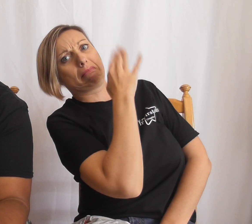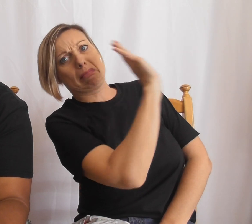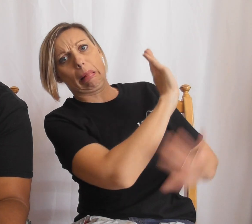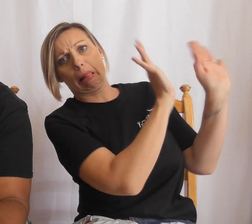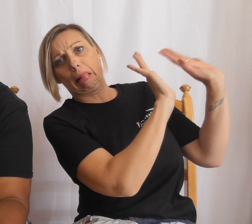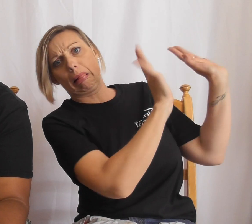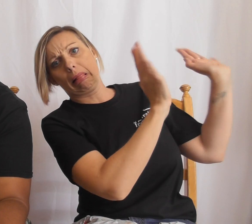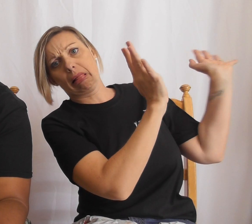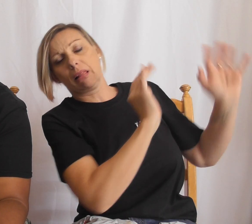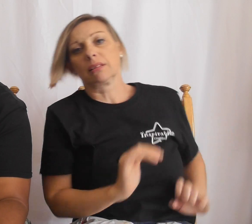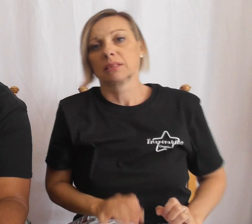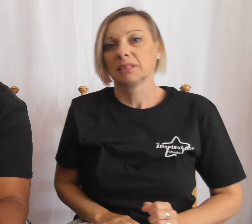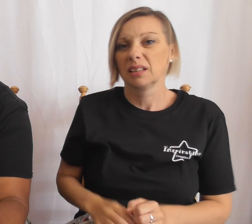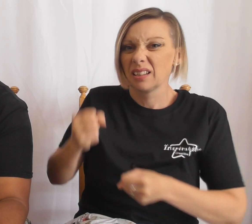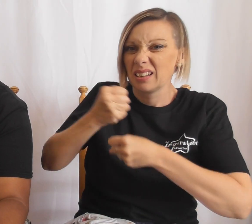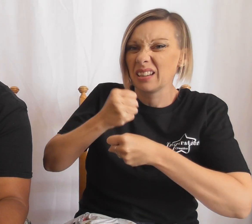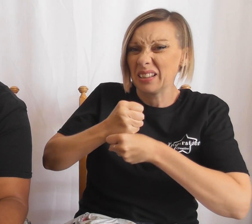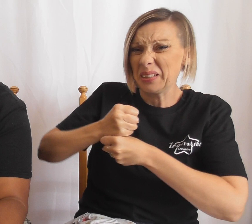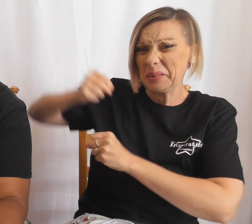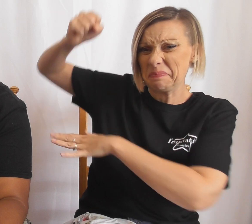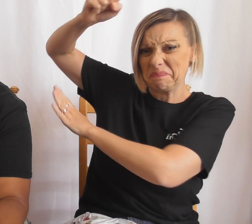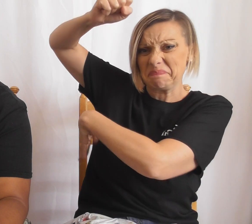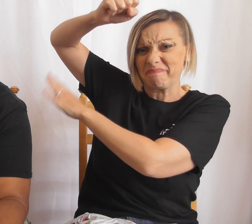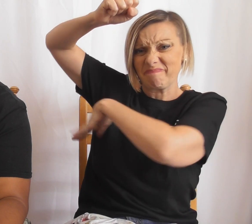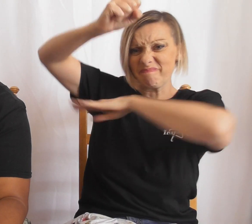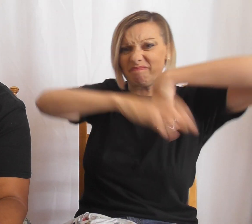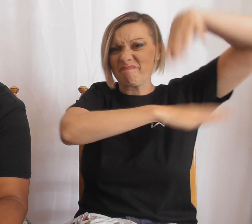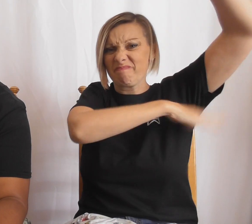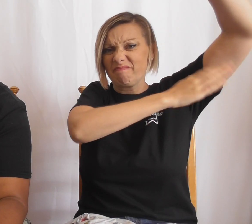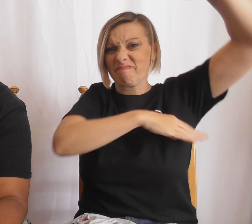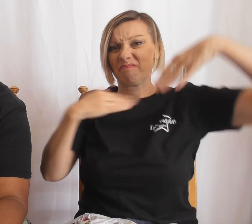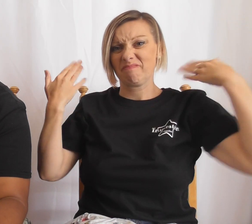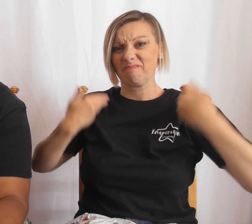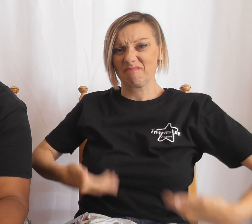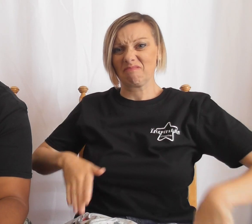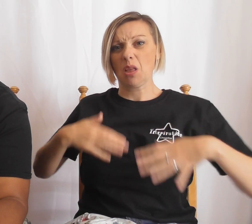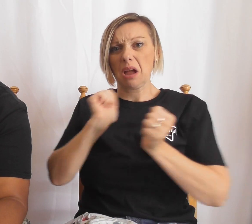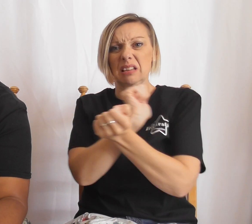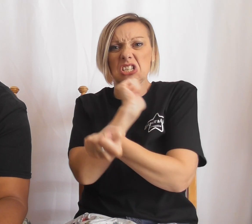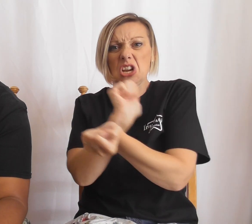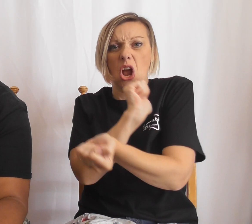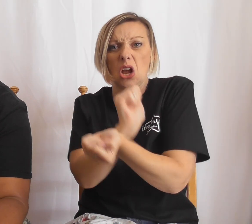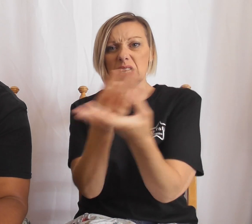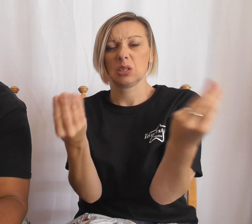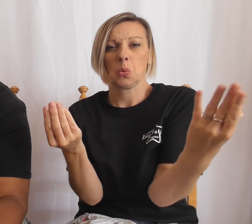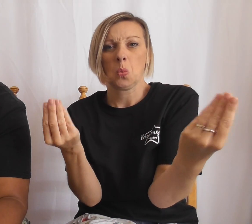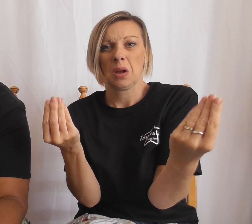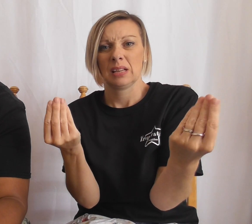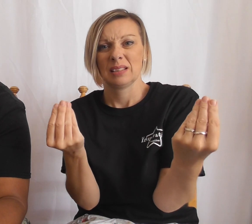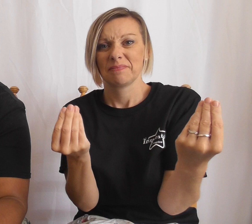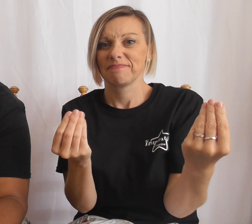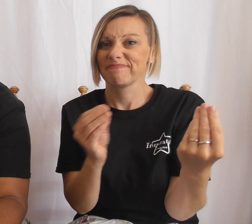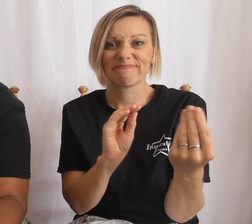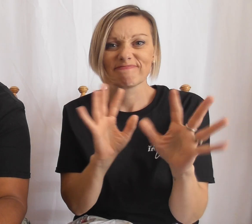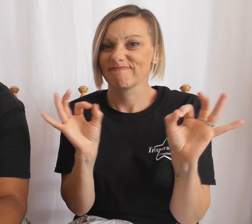Yeah, so George is really smelly. I think his clothes are smelly, he's all sweaty and dirty. And he didn't get time to